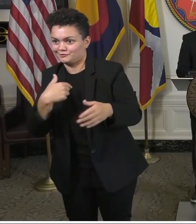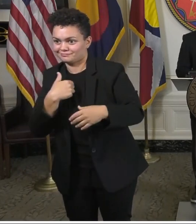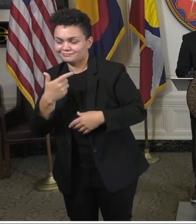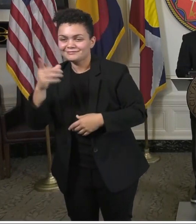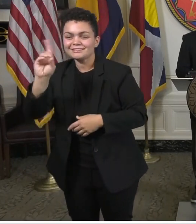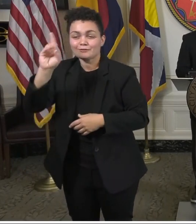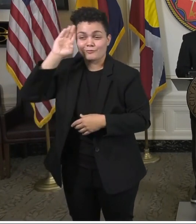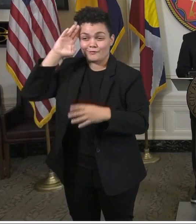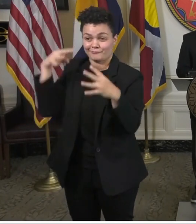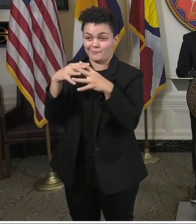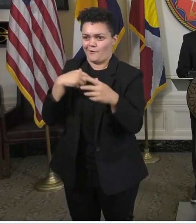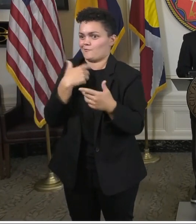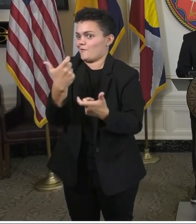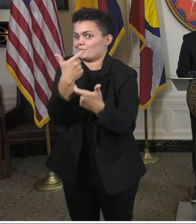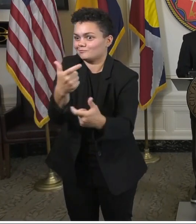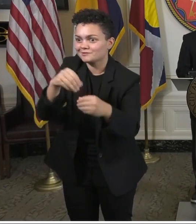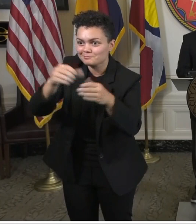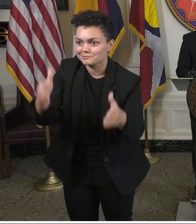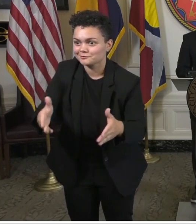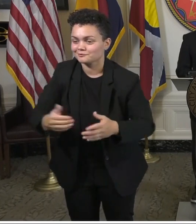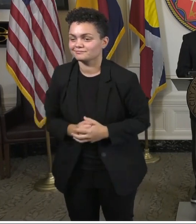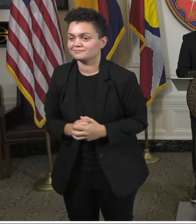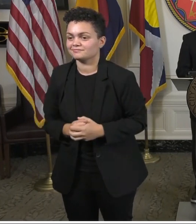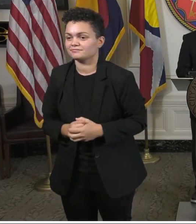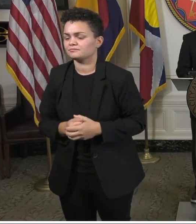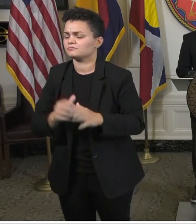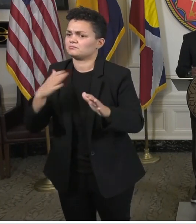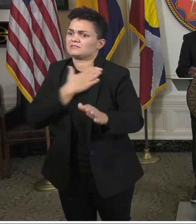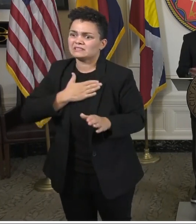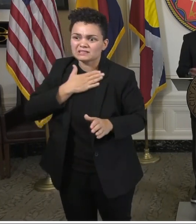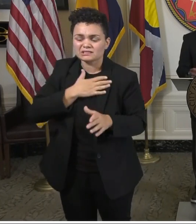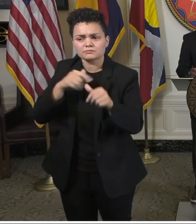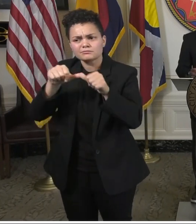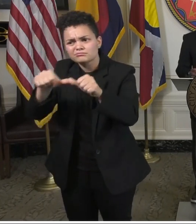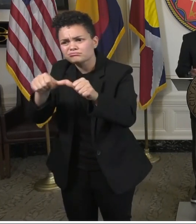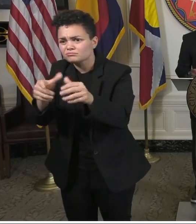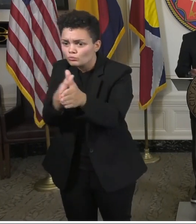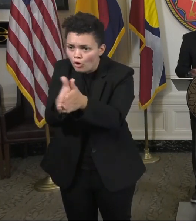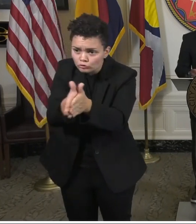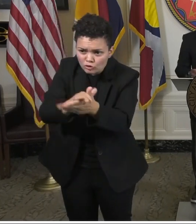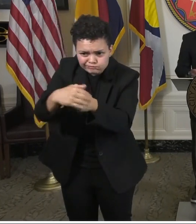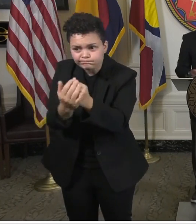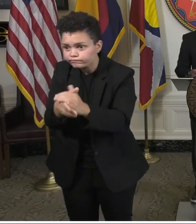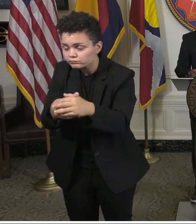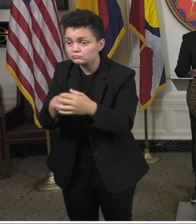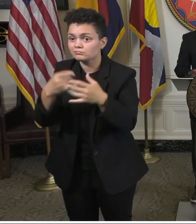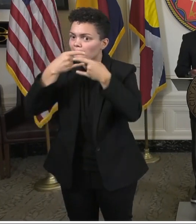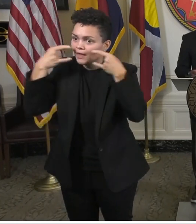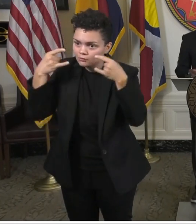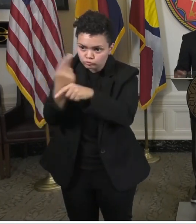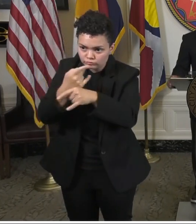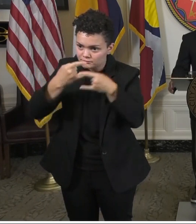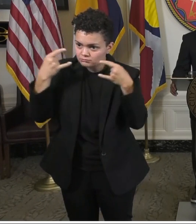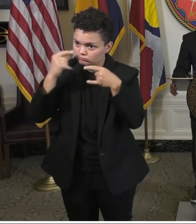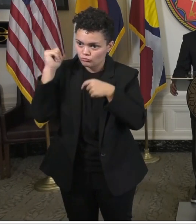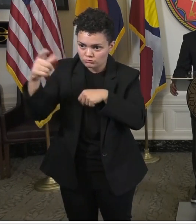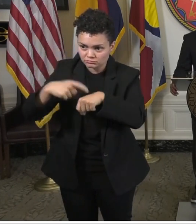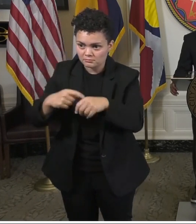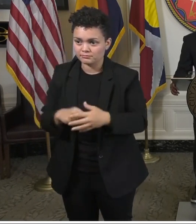social distancing, and don't gather in large groups. We need to stay the course and keep ahead of this